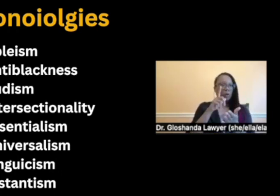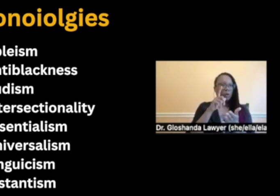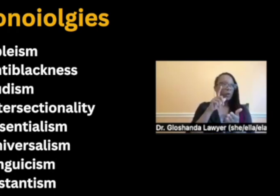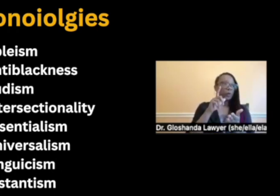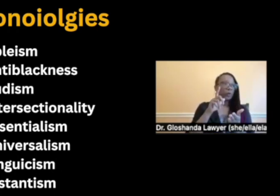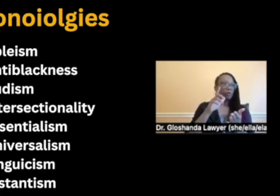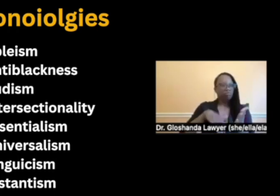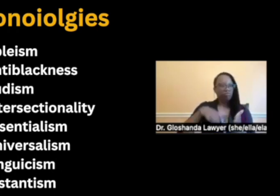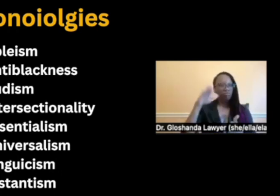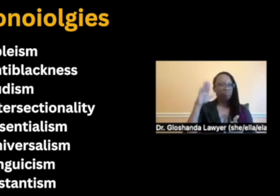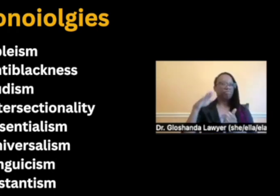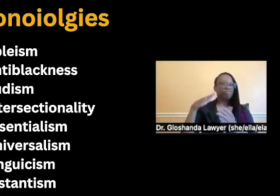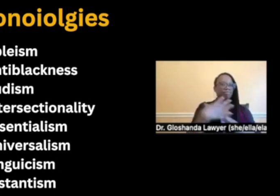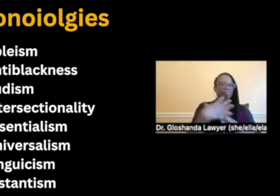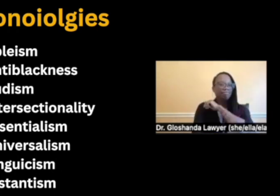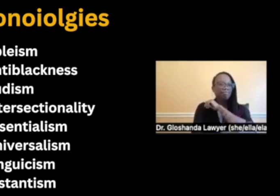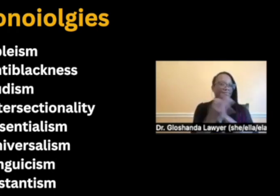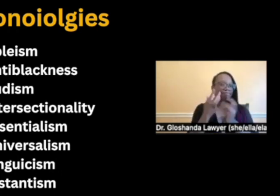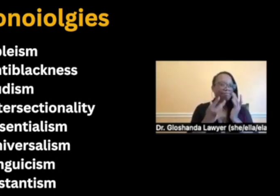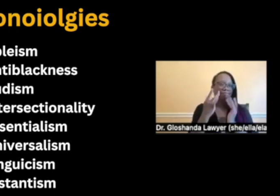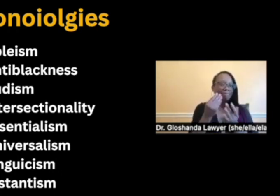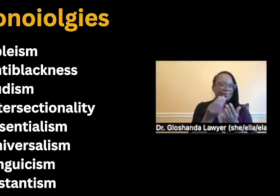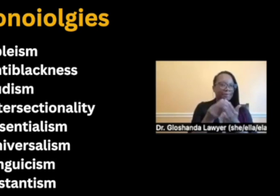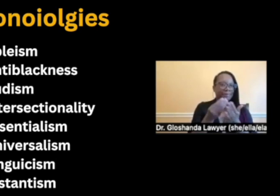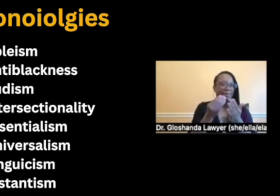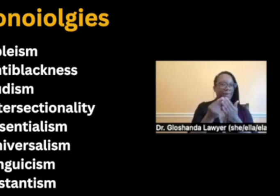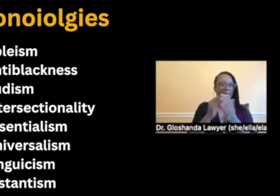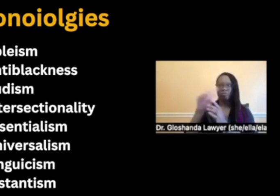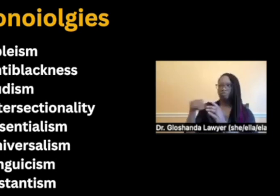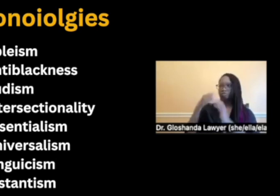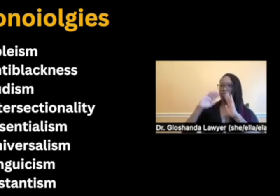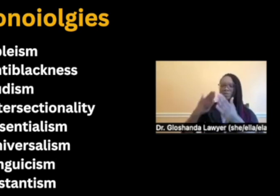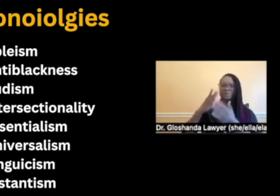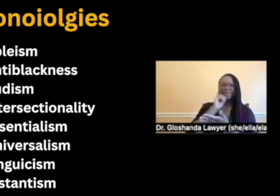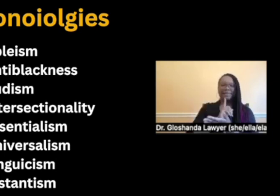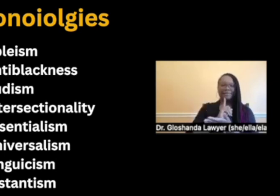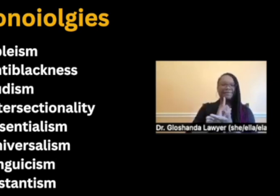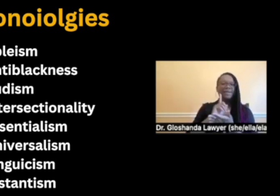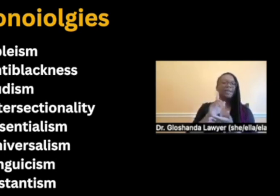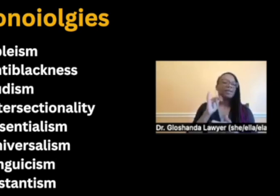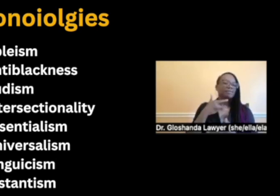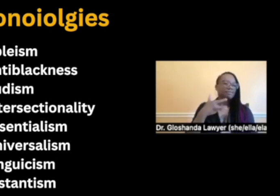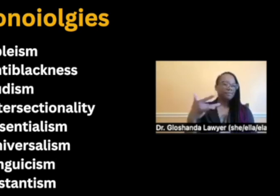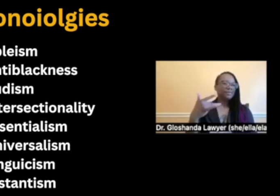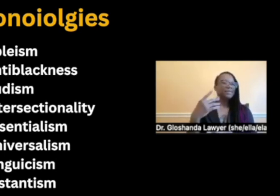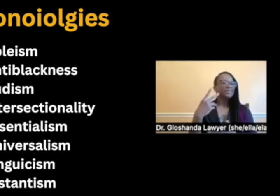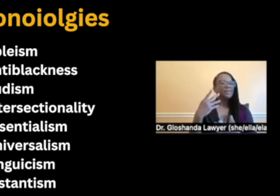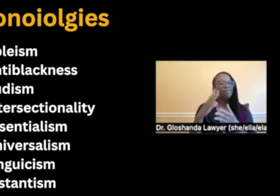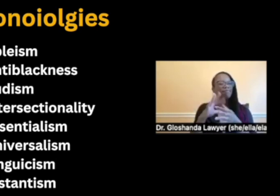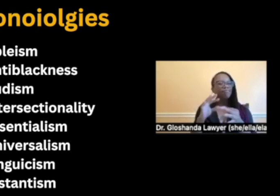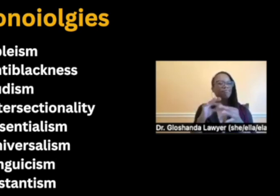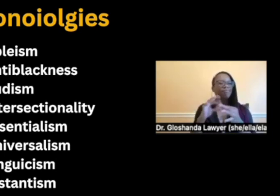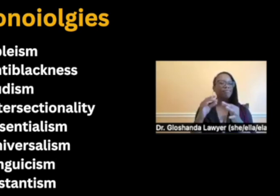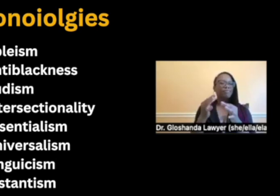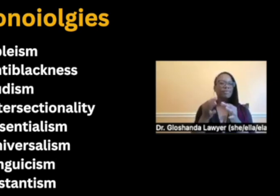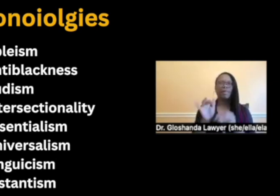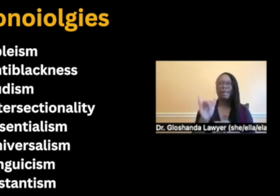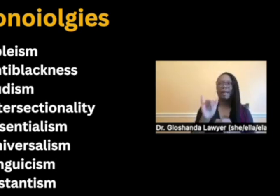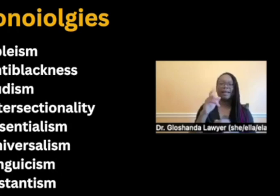person is a member of a particular community, not thinking about how they grew up, how they raised,